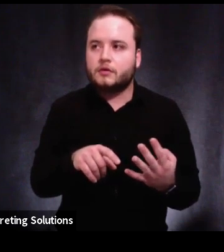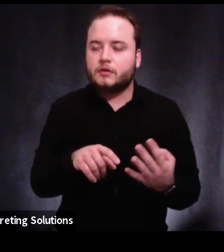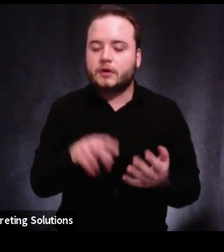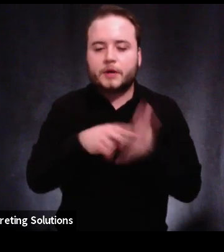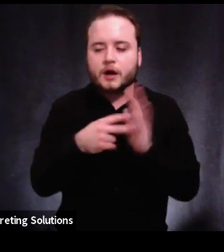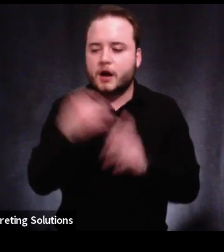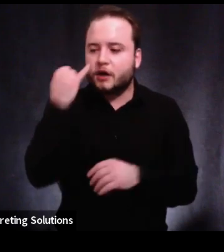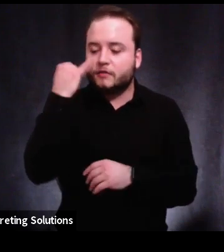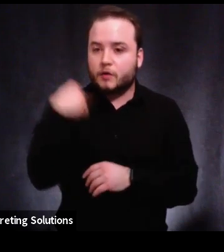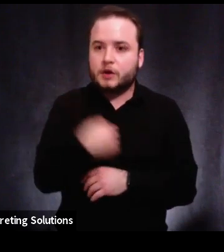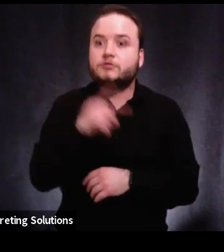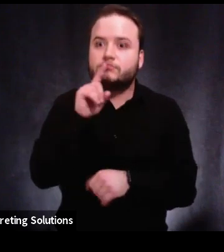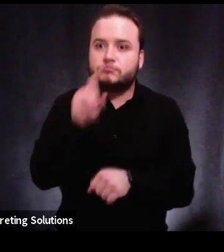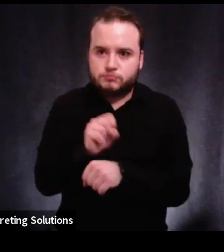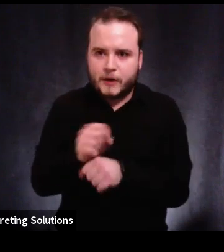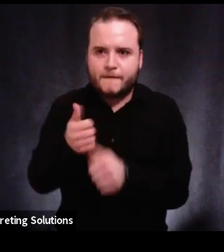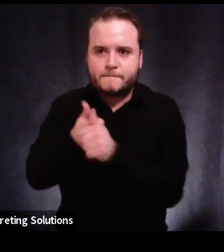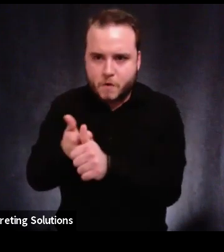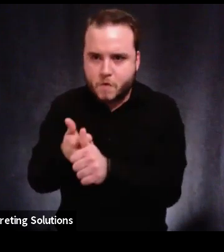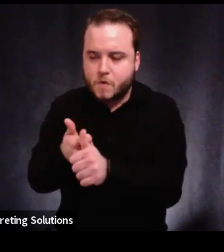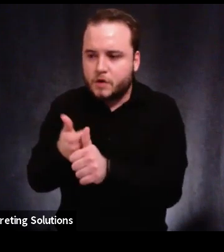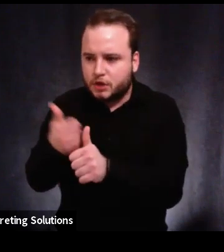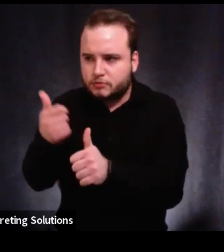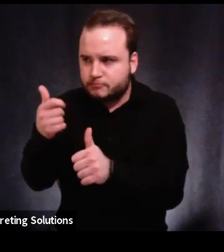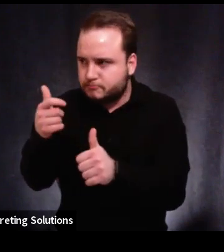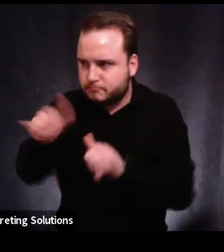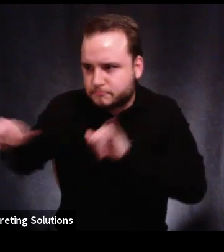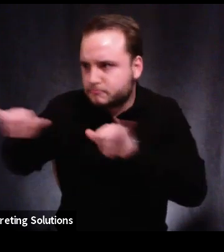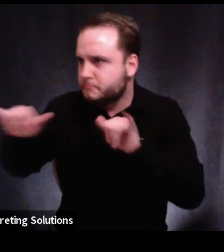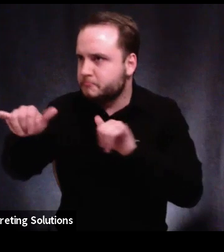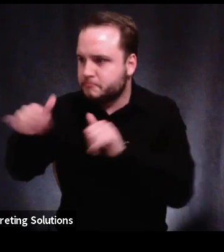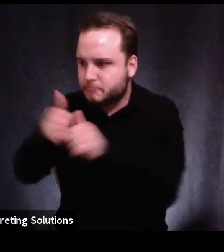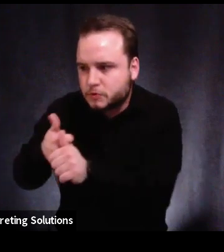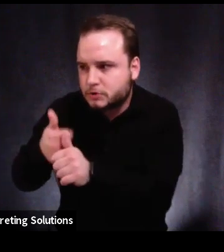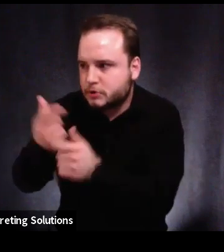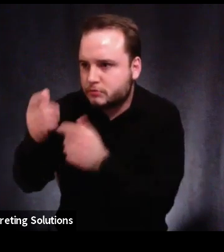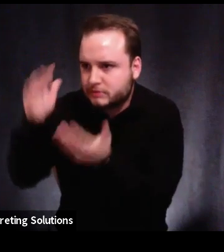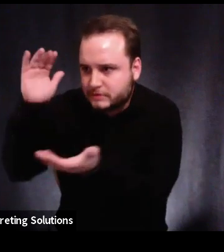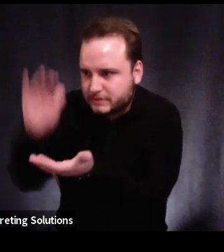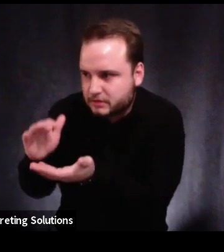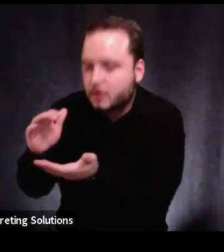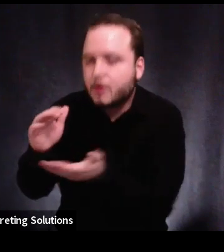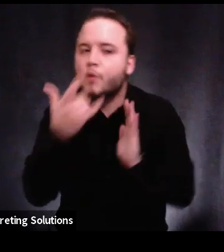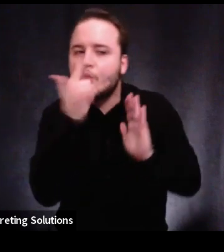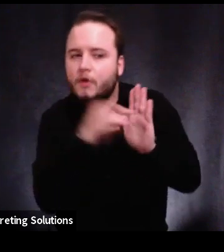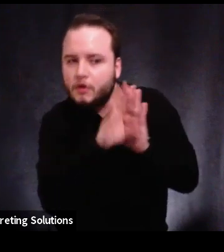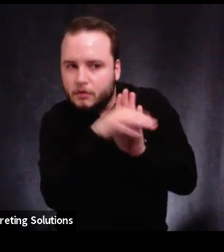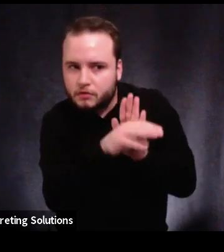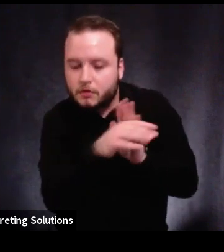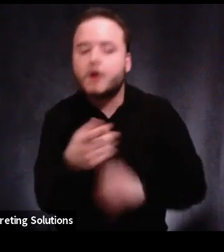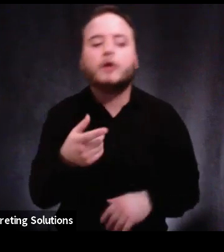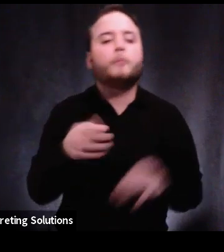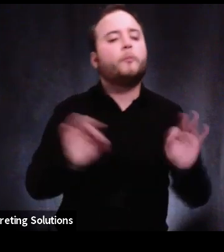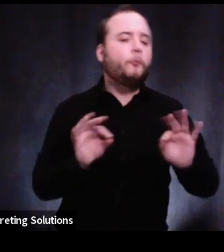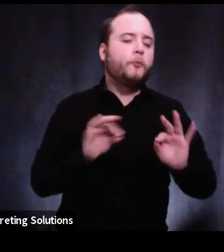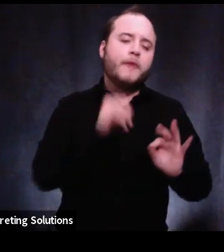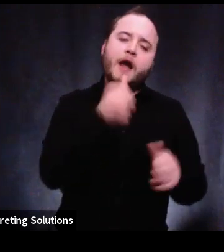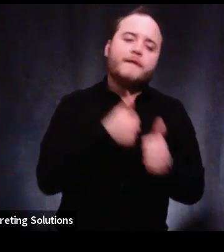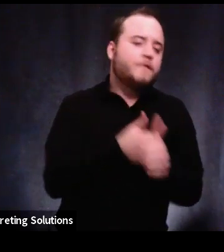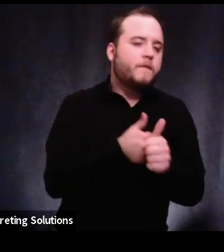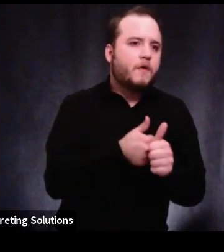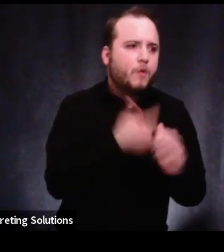that's one point about the peak. The other point I would say is, the peak is a function